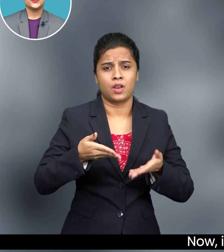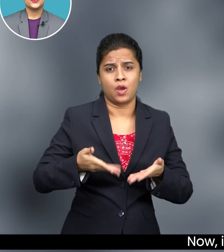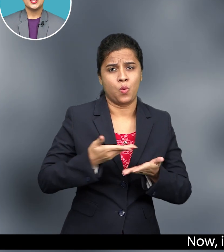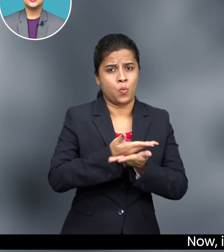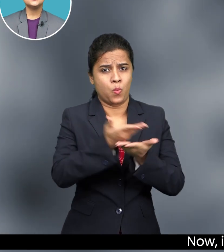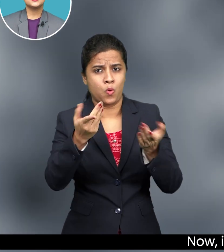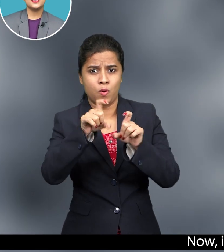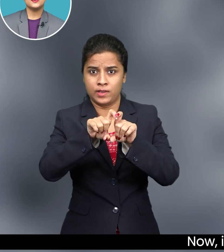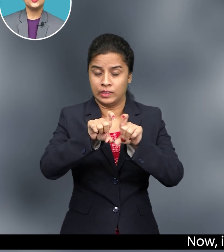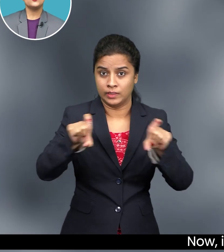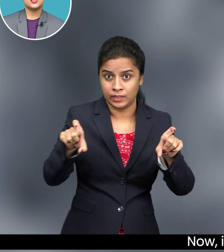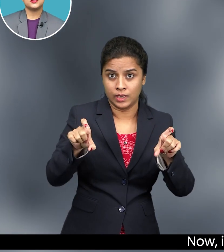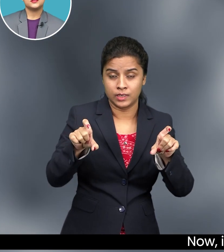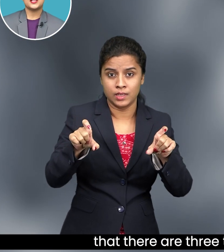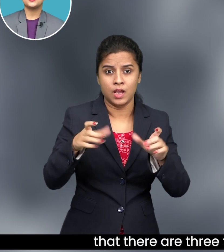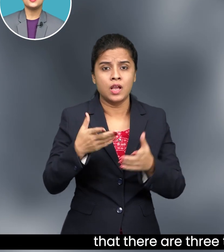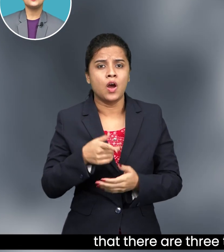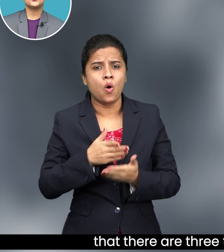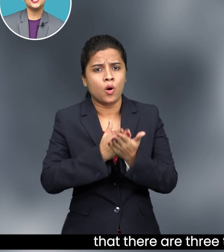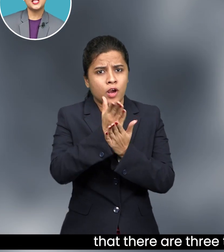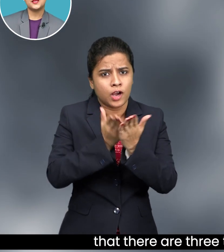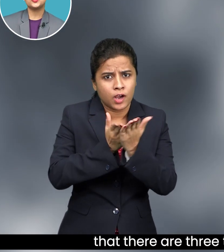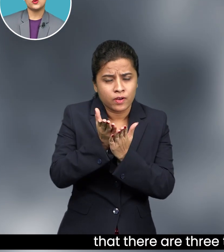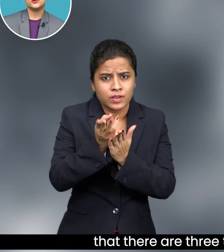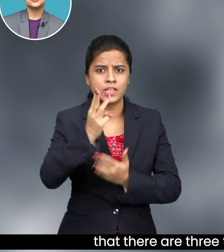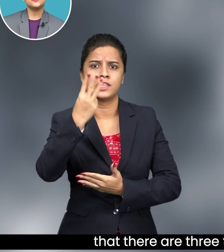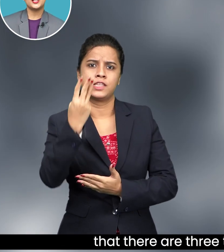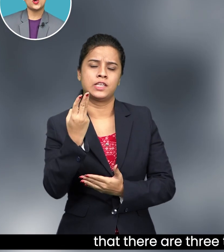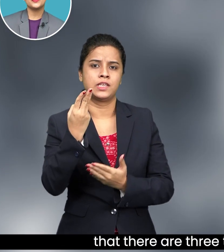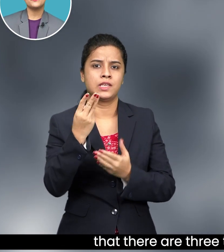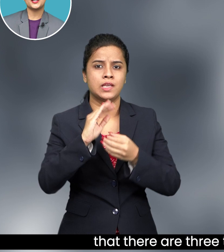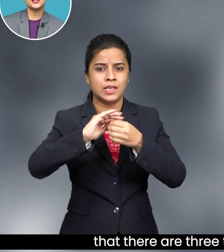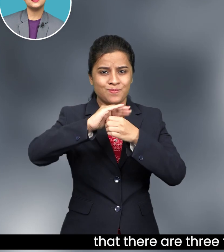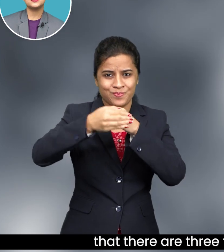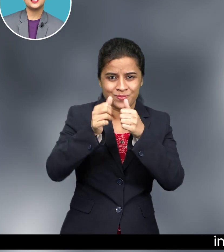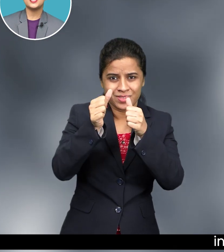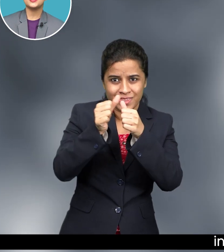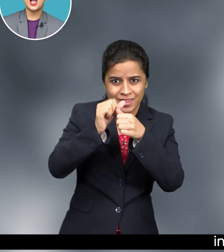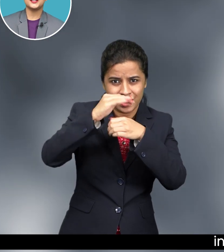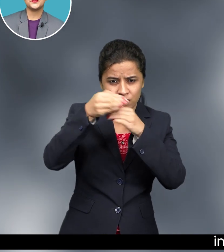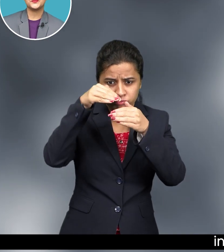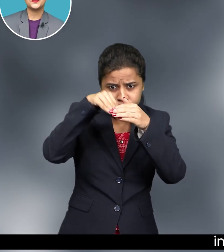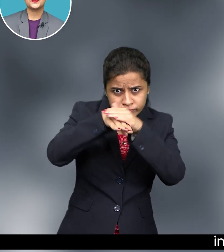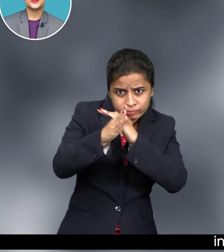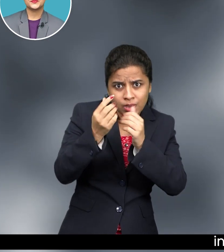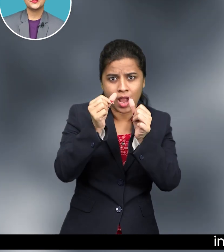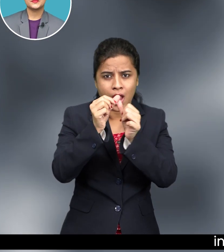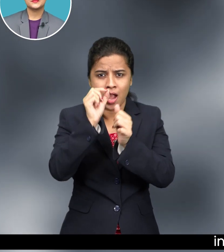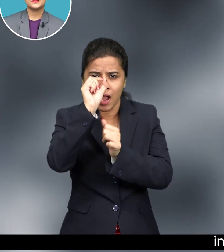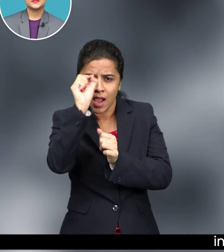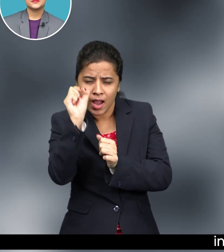Now, it is clear to us that there are three types of subatomic particles in an atom.